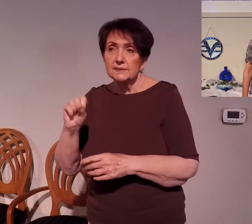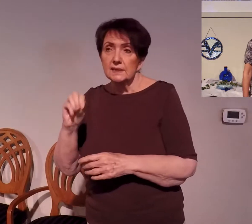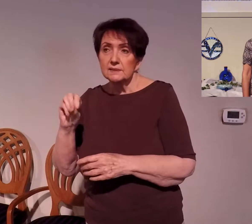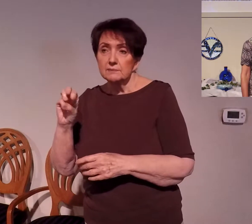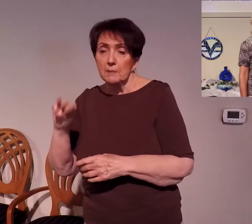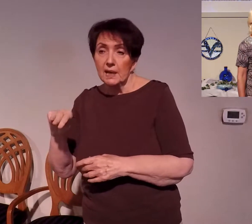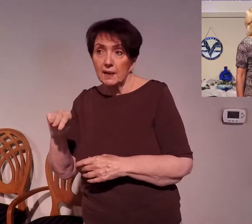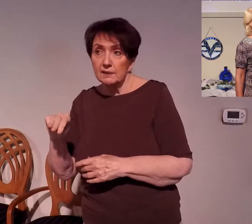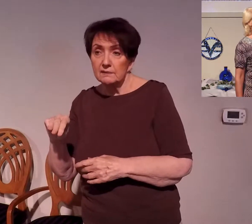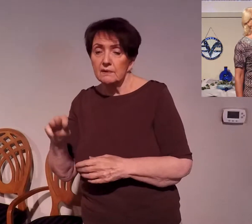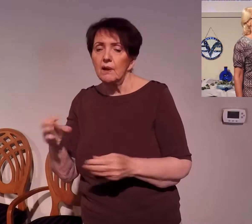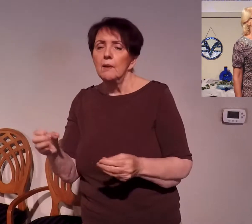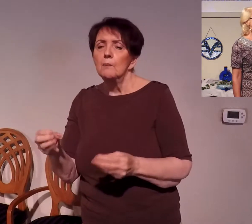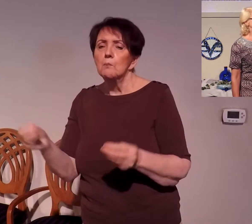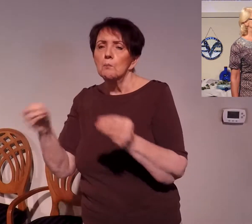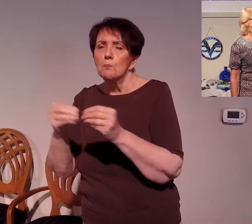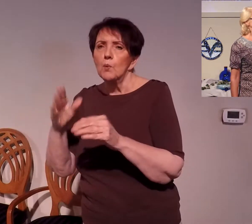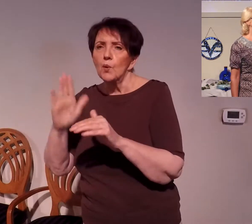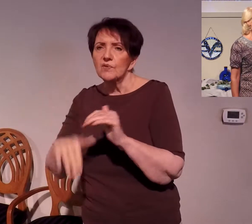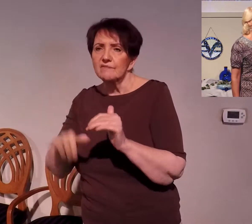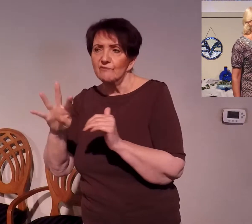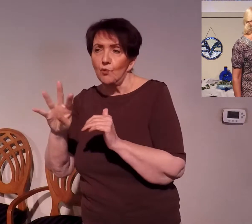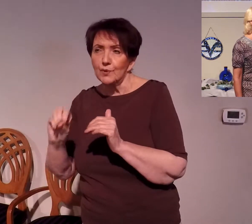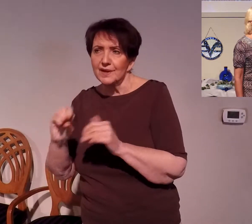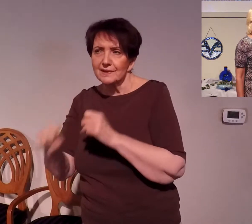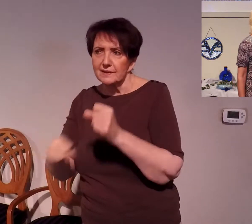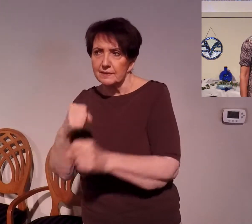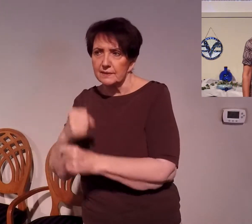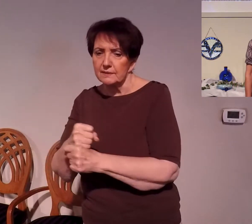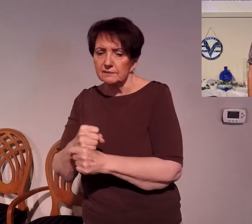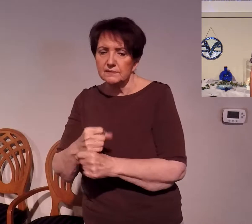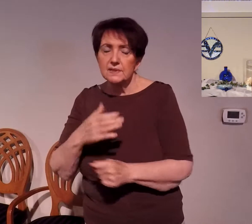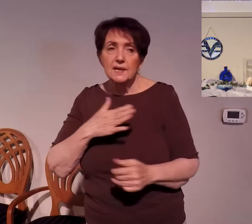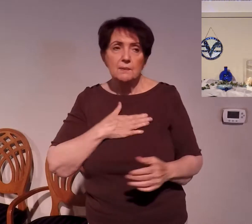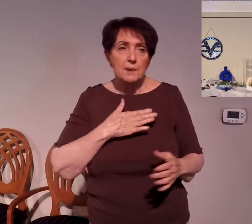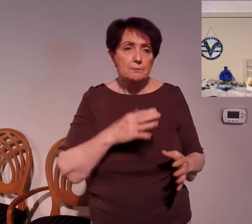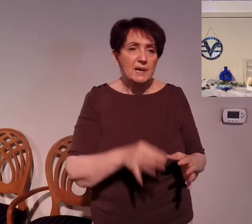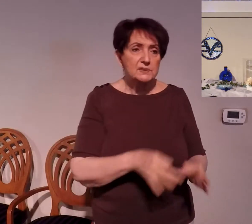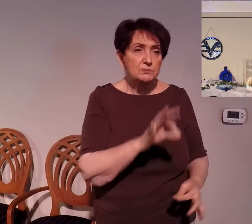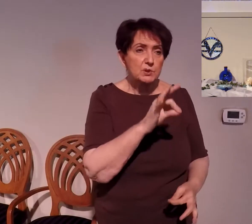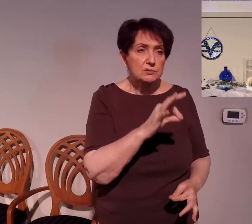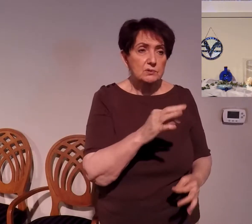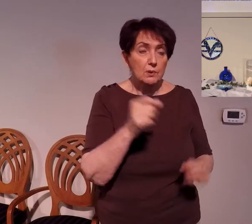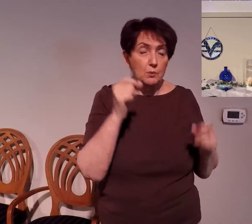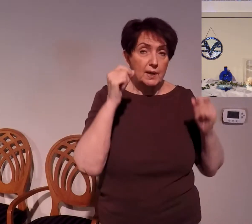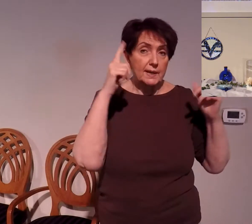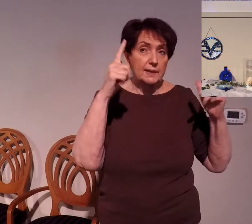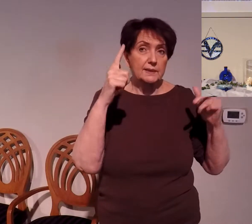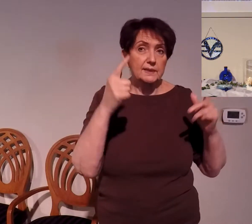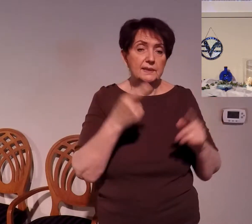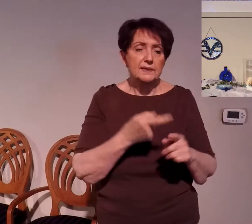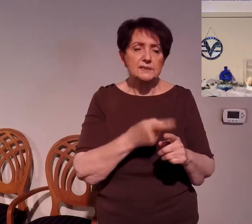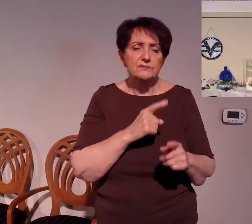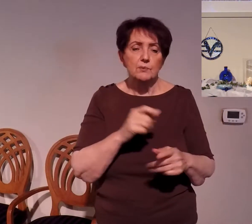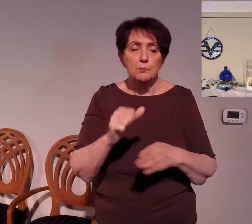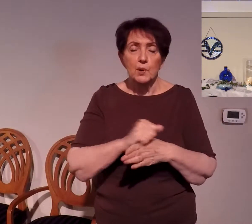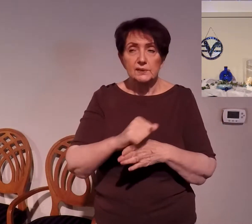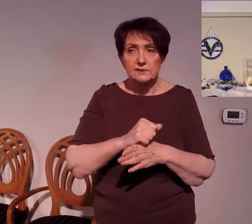you that for me, my spiritual awakening has come from 40 years of practicing spiritual mind